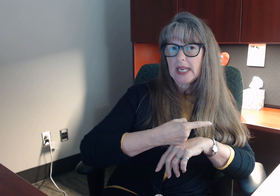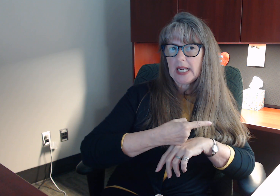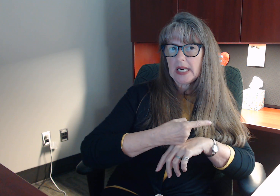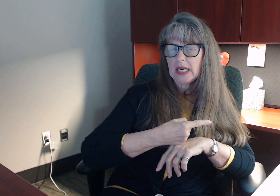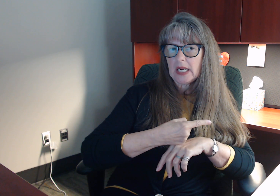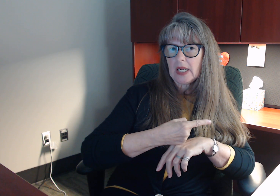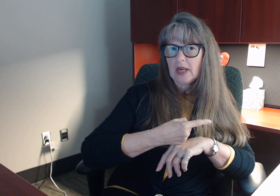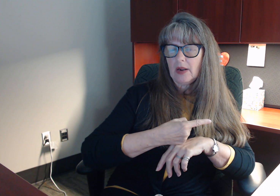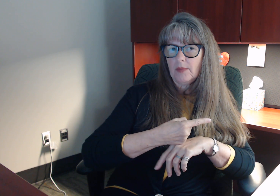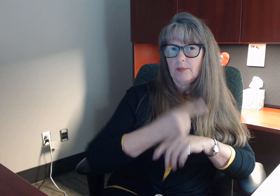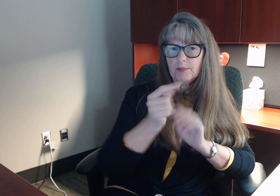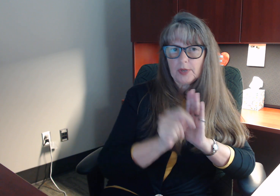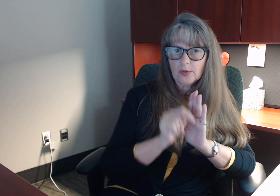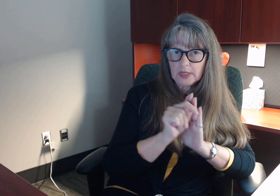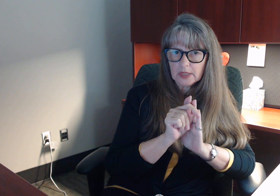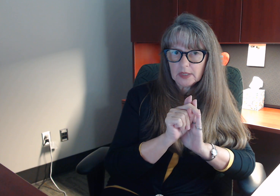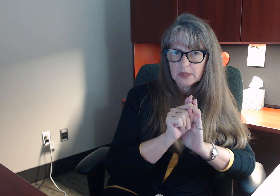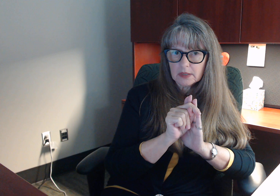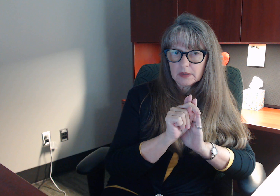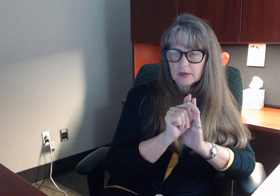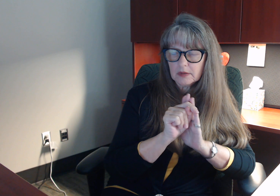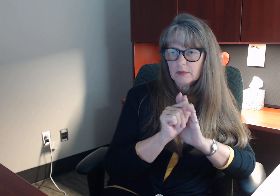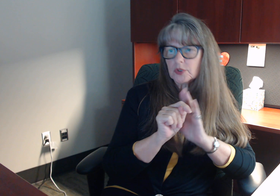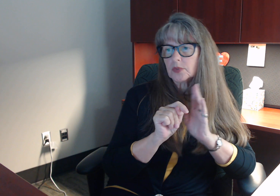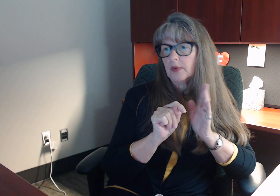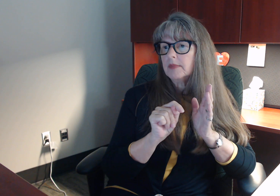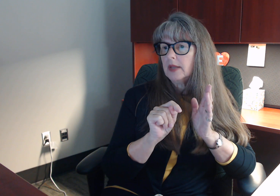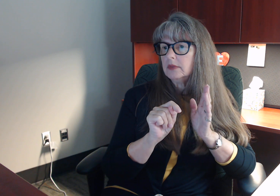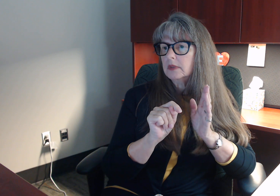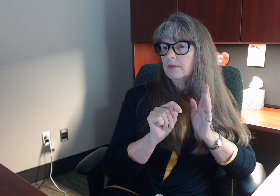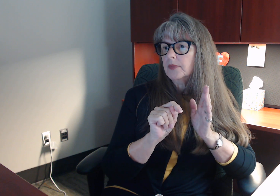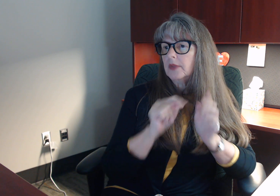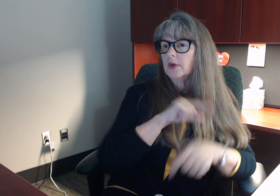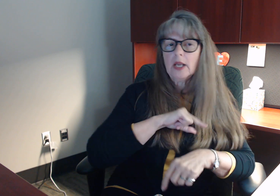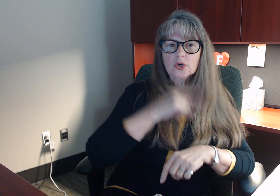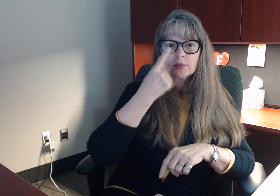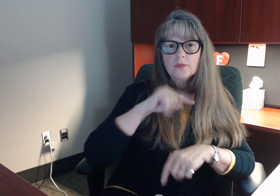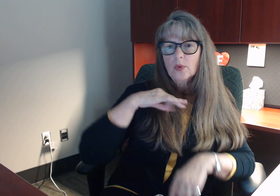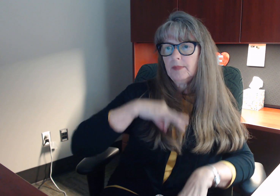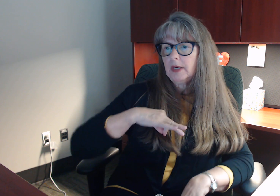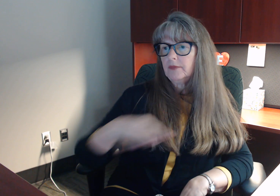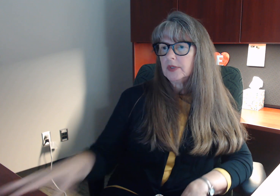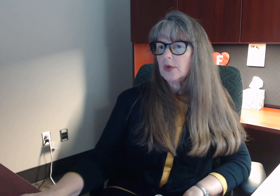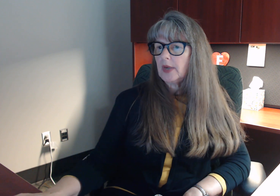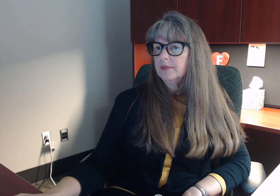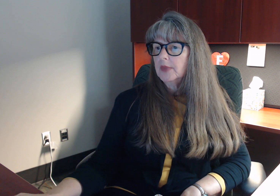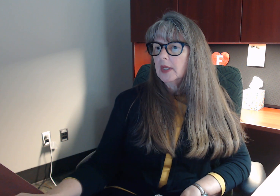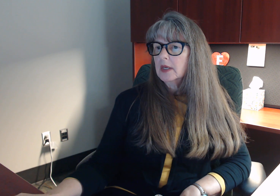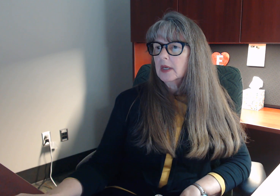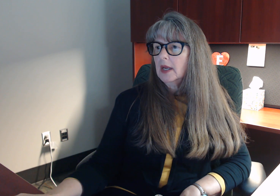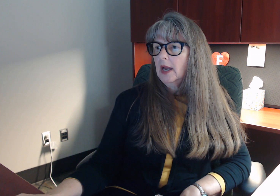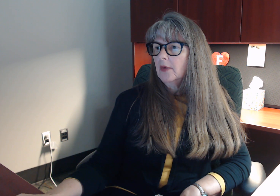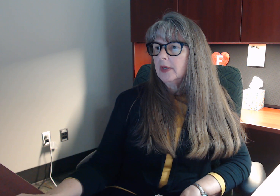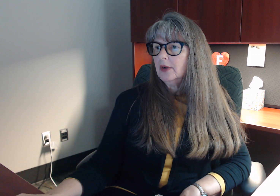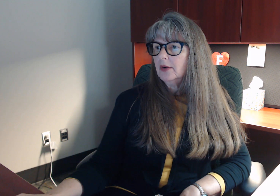60-day period, which is 1 month, they're eligible for benefits. Okay, I know I need to hurry on